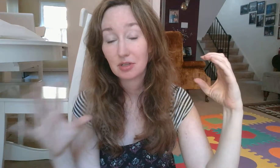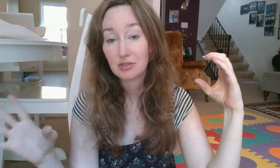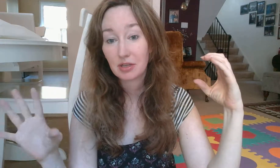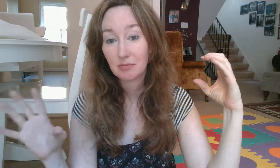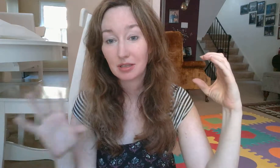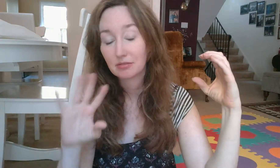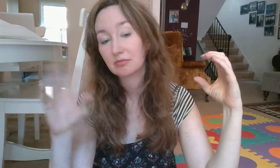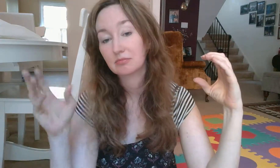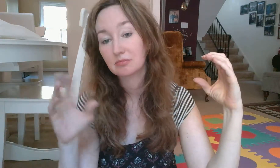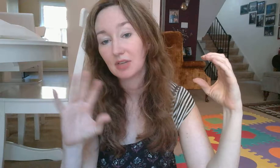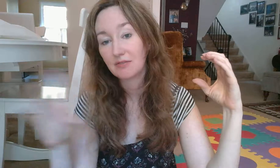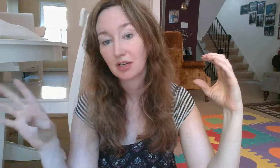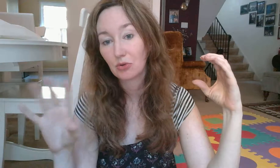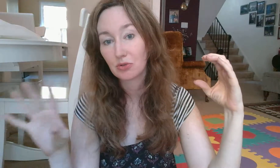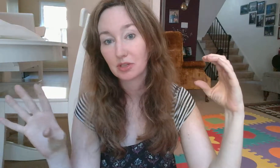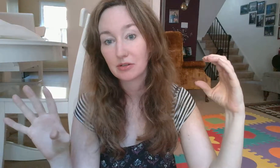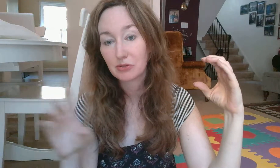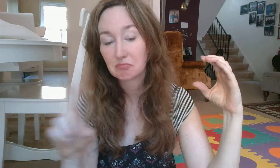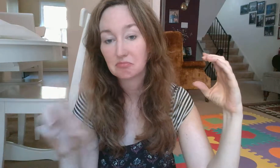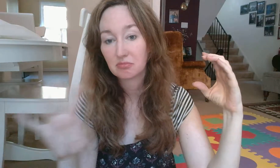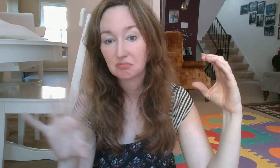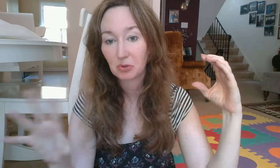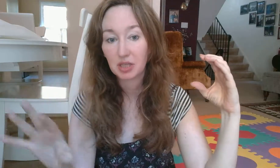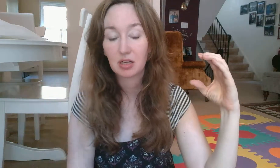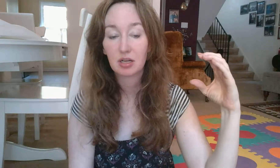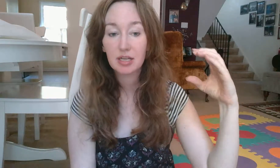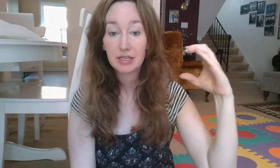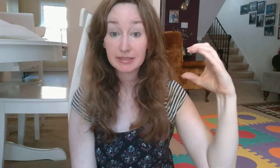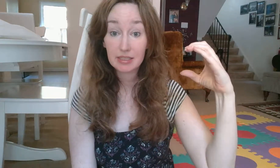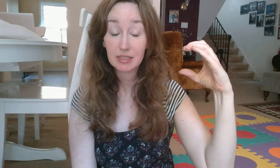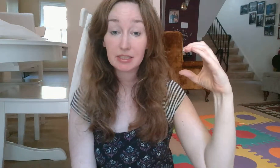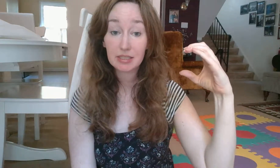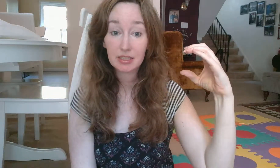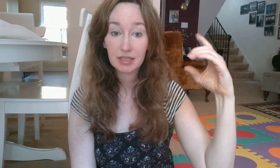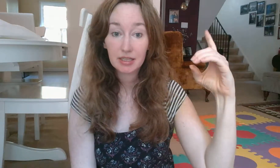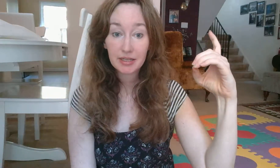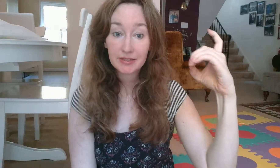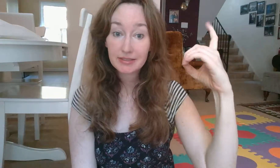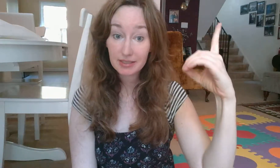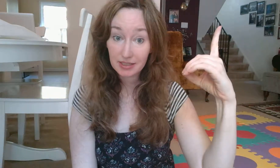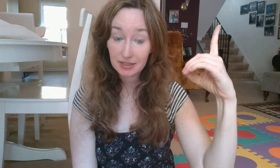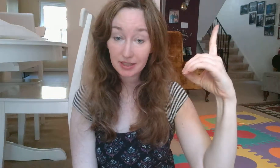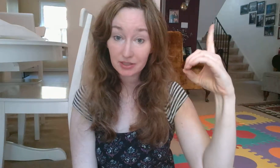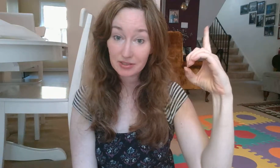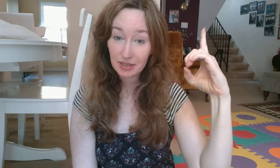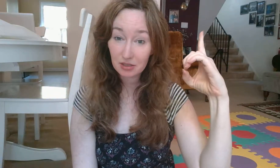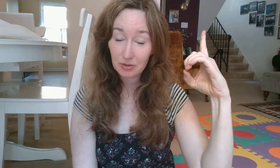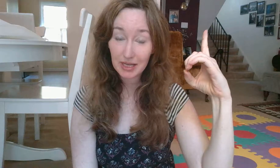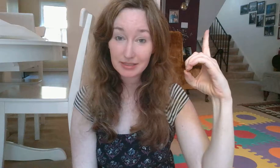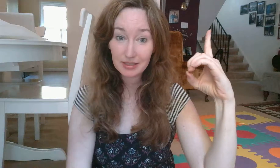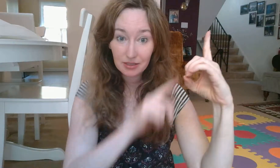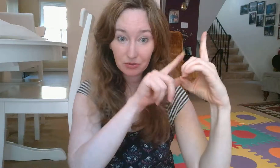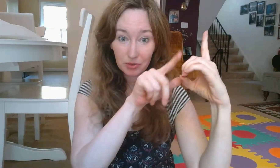words you can make after I go through the letters quickly here. C. This is D. Kind of looks like a lowercase d with